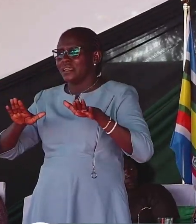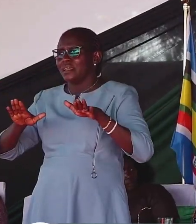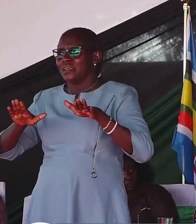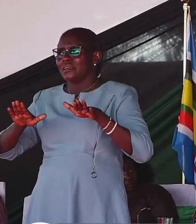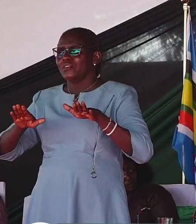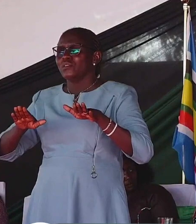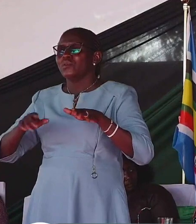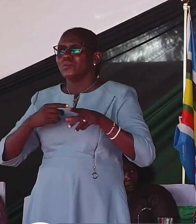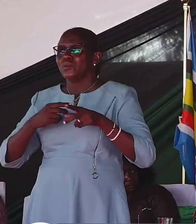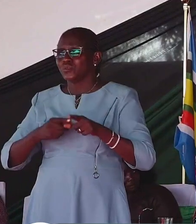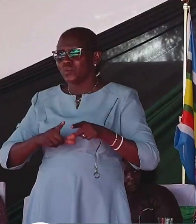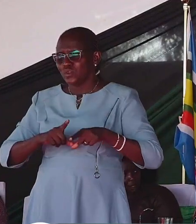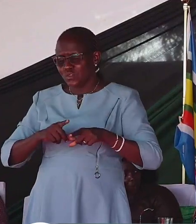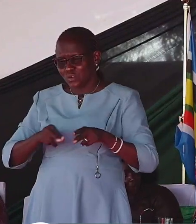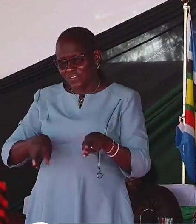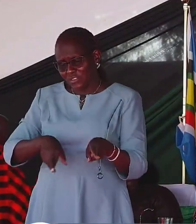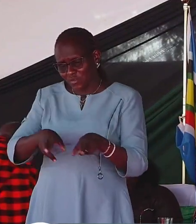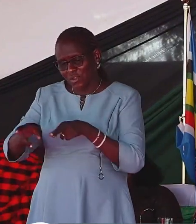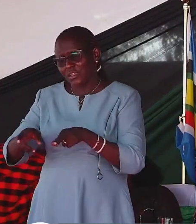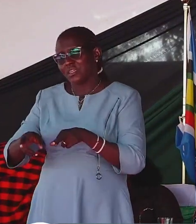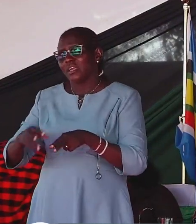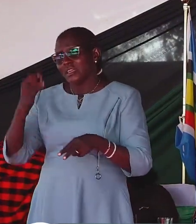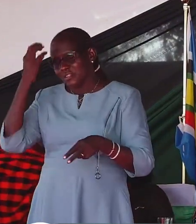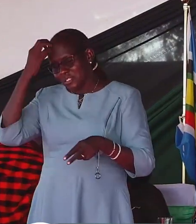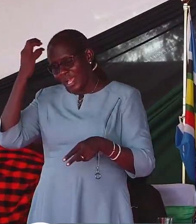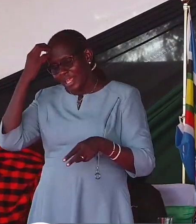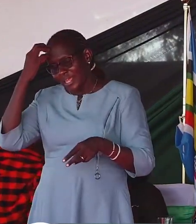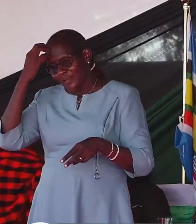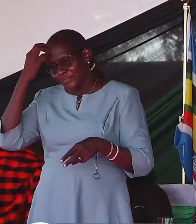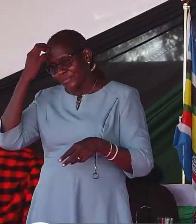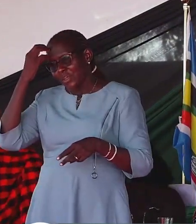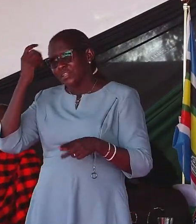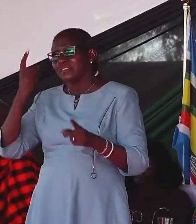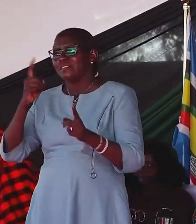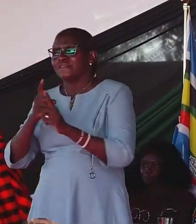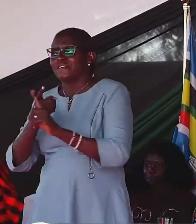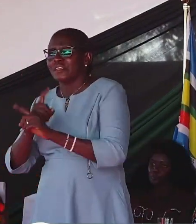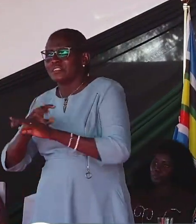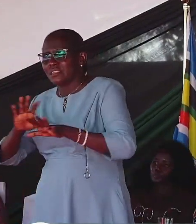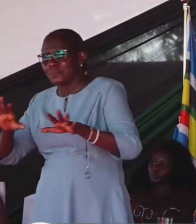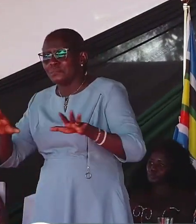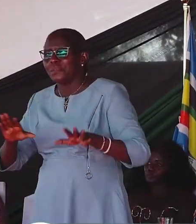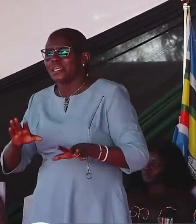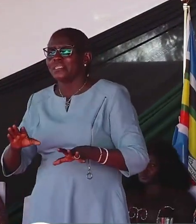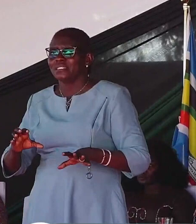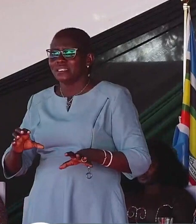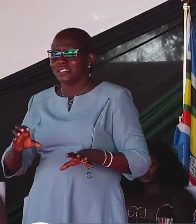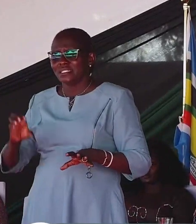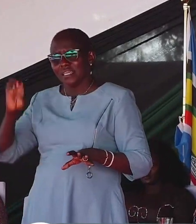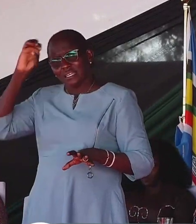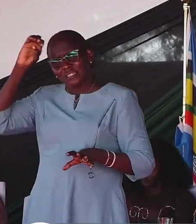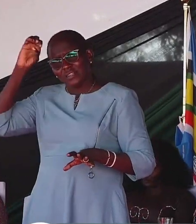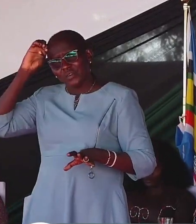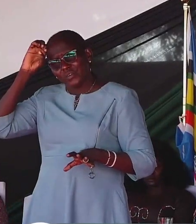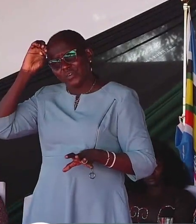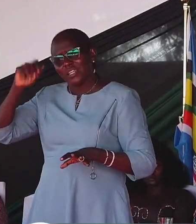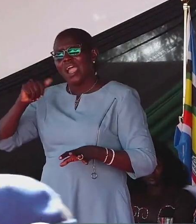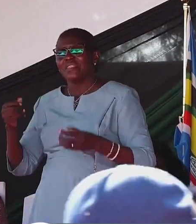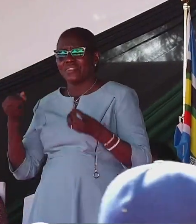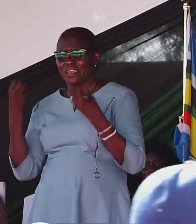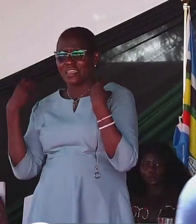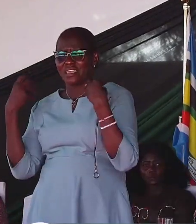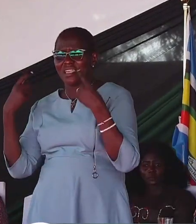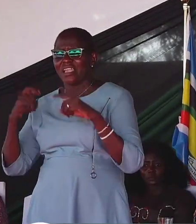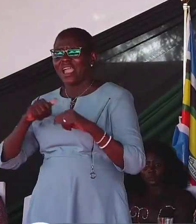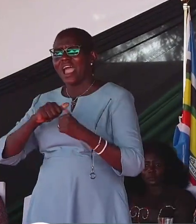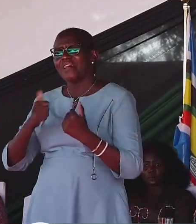to Kapenguria, to Trans Nzoia, to various places, Wasingishu, Kericho, and other areas,